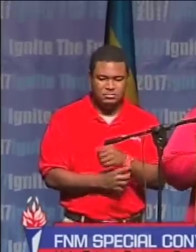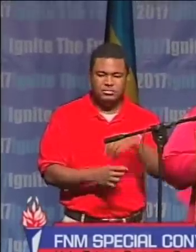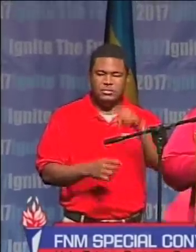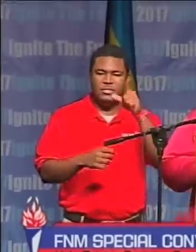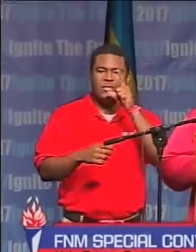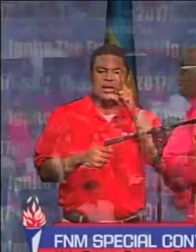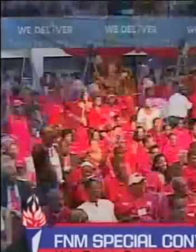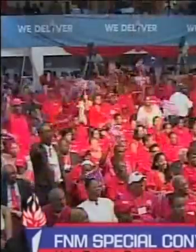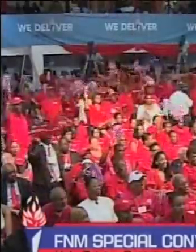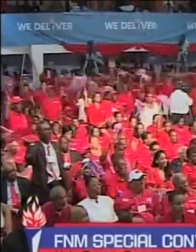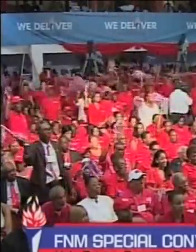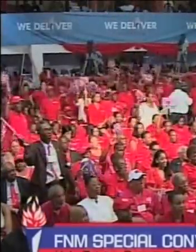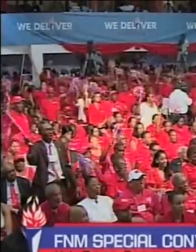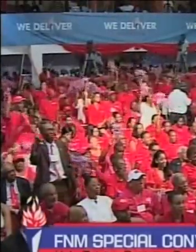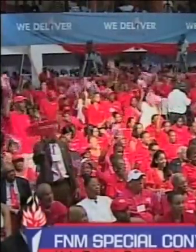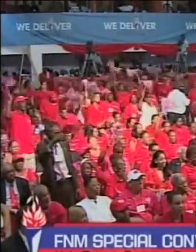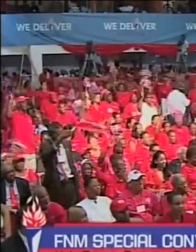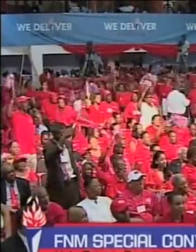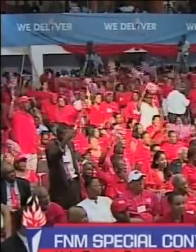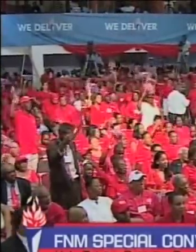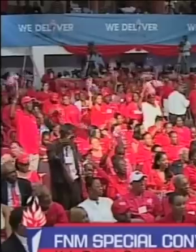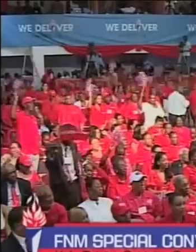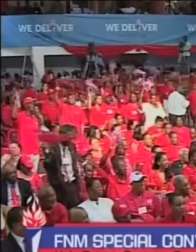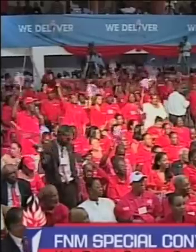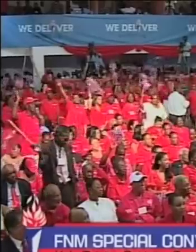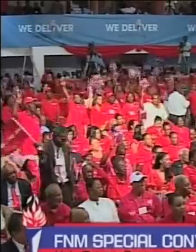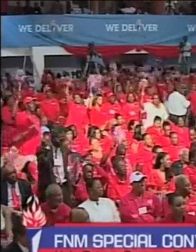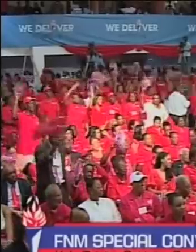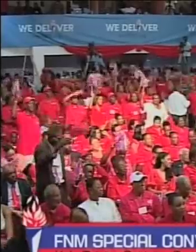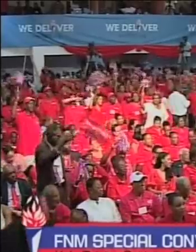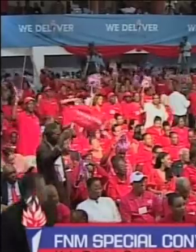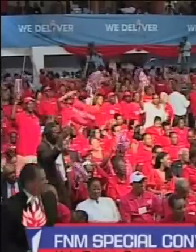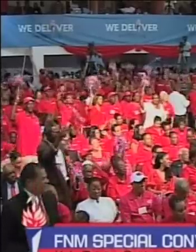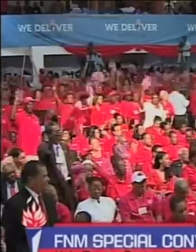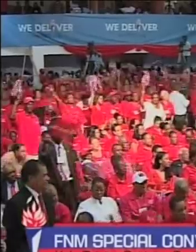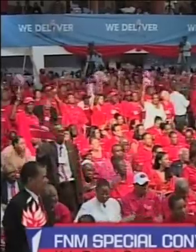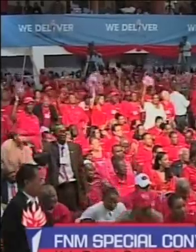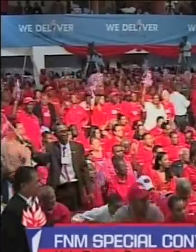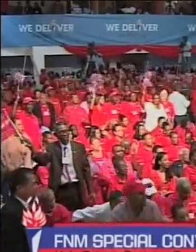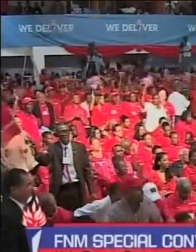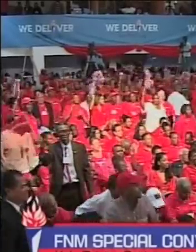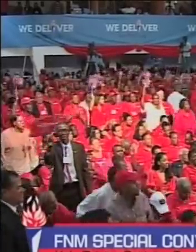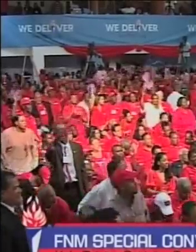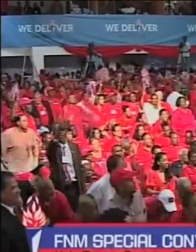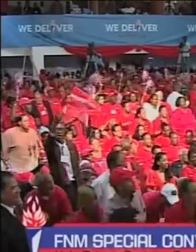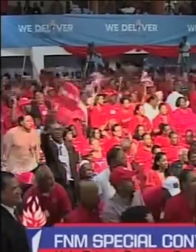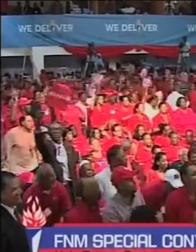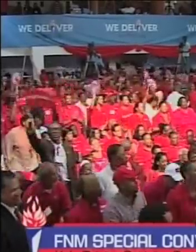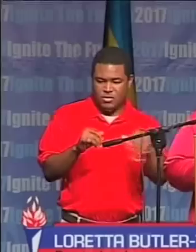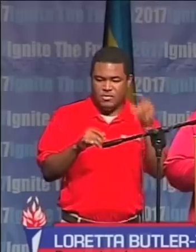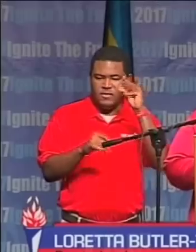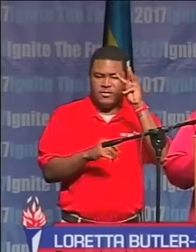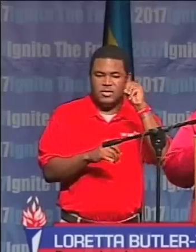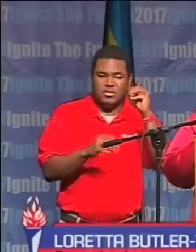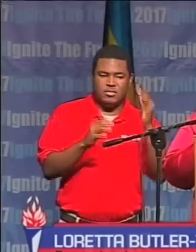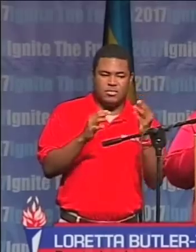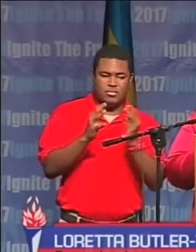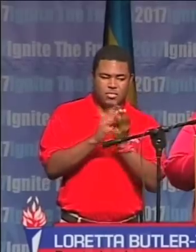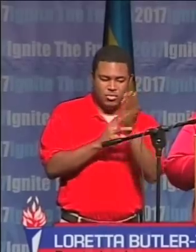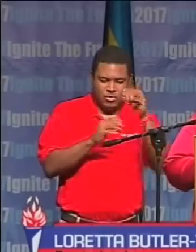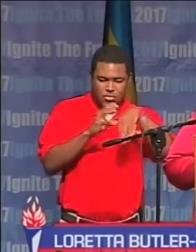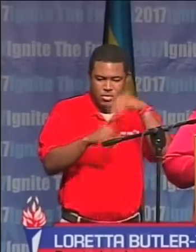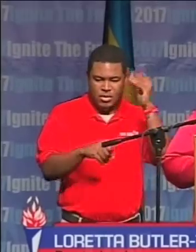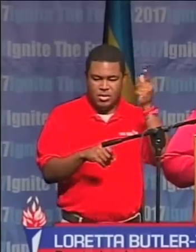wake of disappointment, and this most recent loss will serve to make sure that the FNM is renewed and rebuilt. Let us